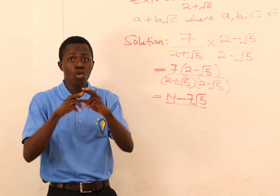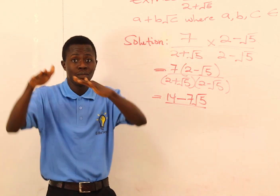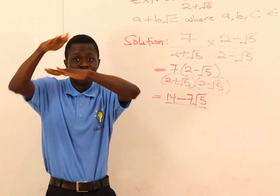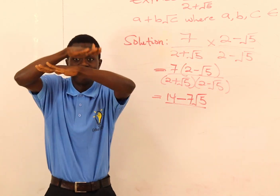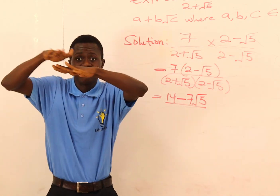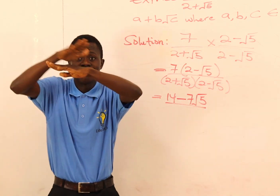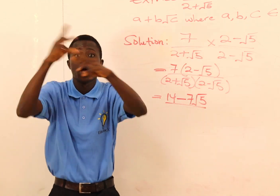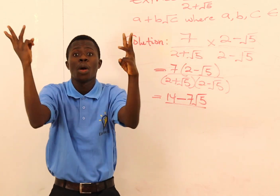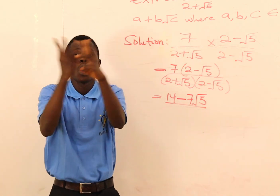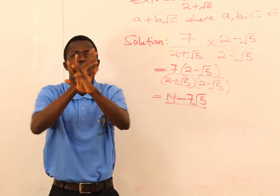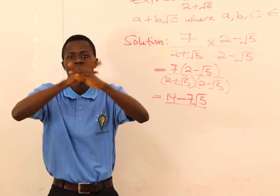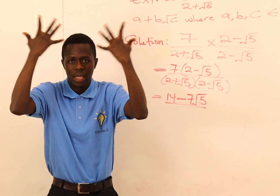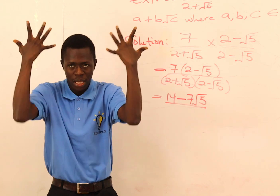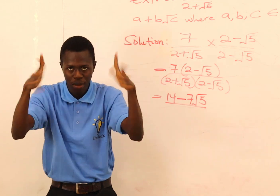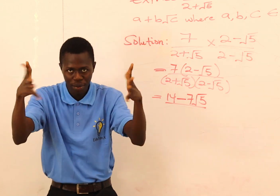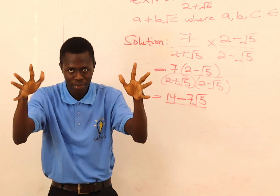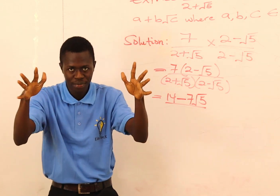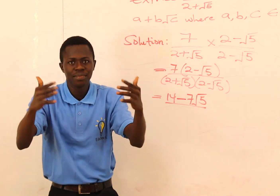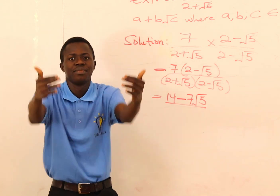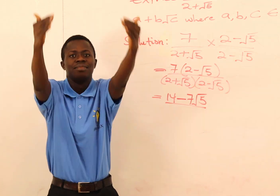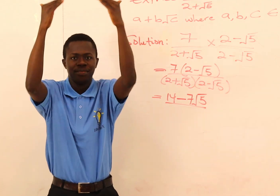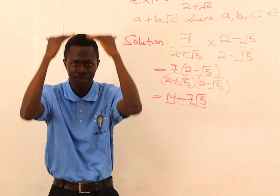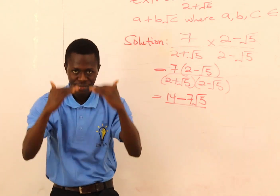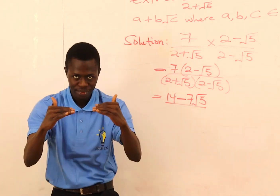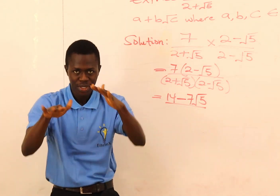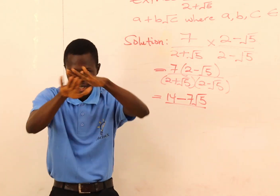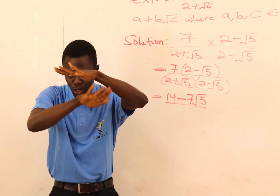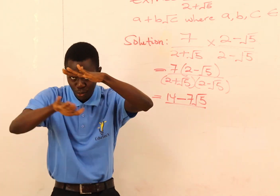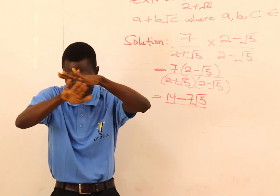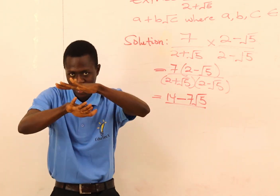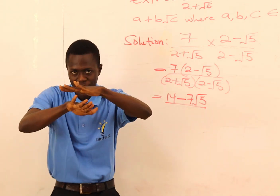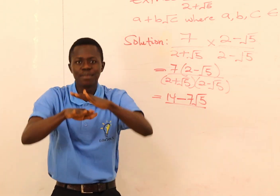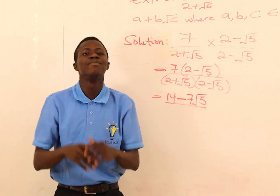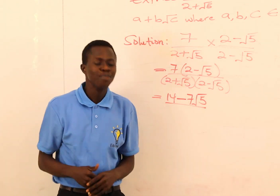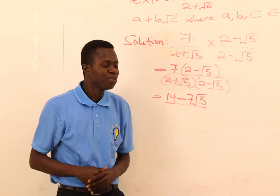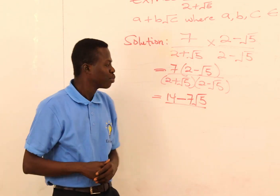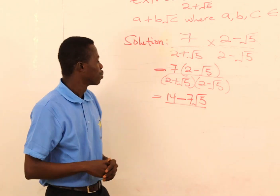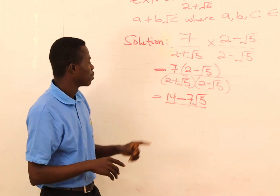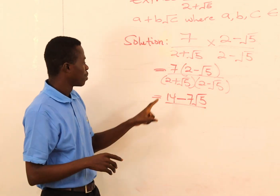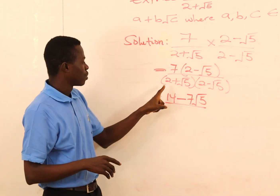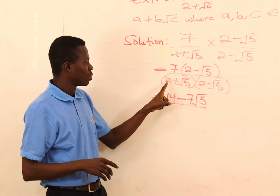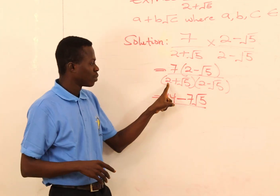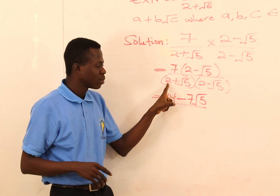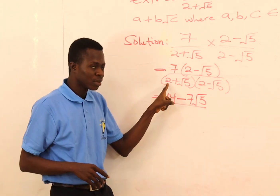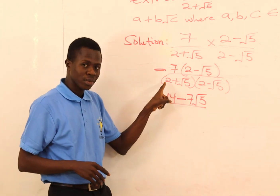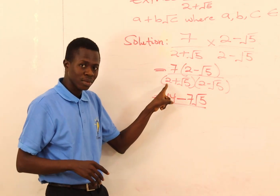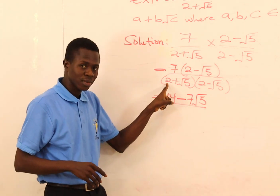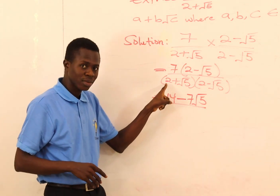square root of 5. So let's write that as well. Minus 7 square root of 5 divided